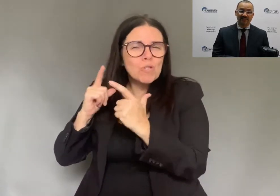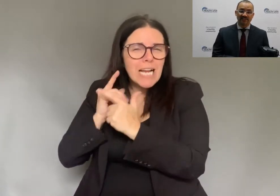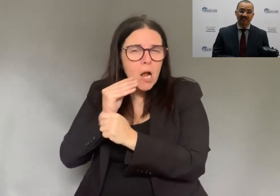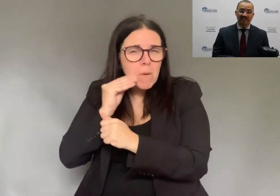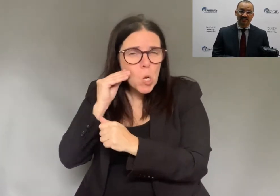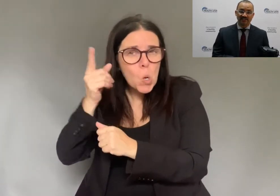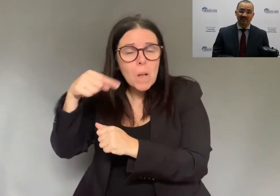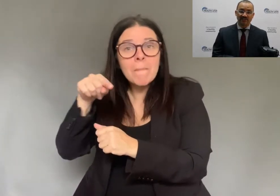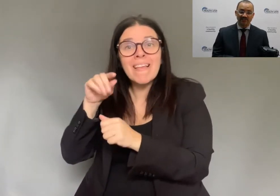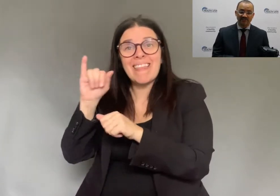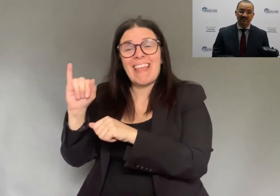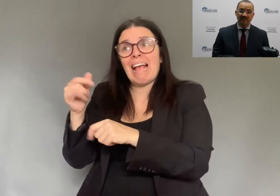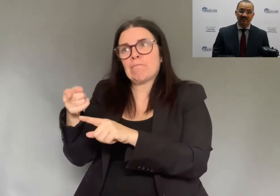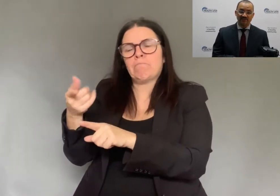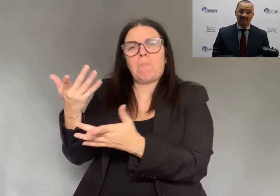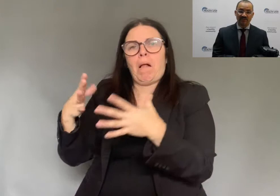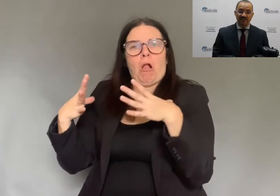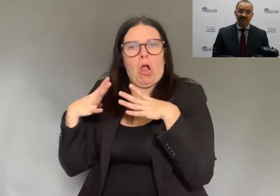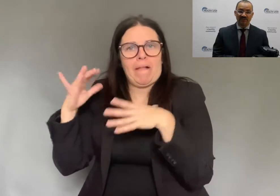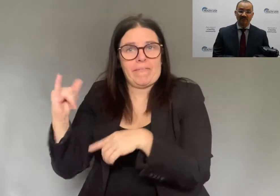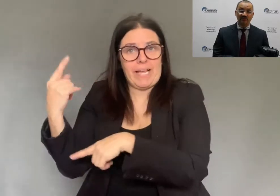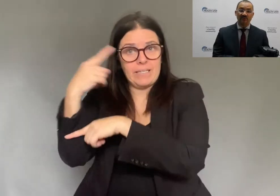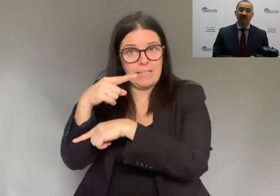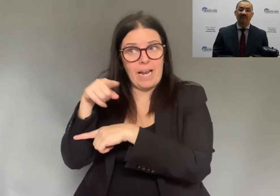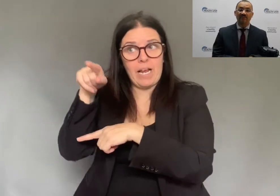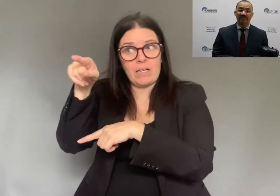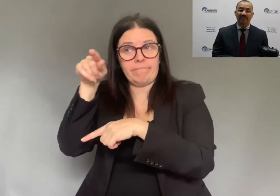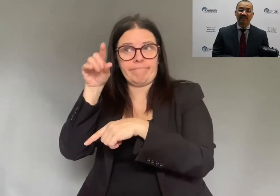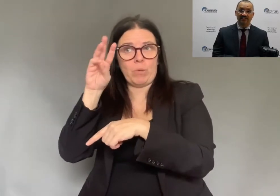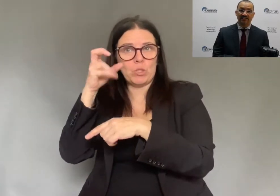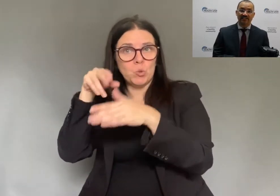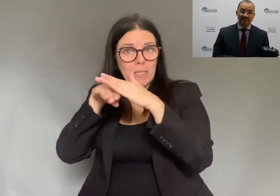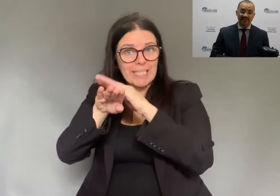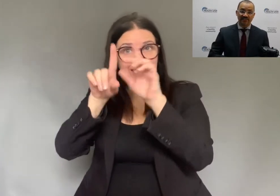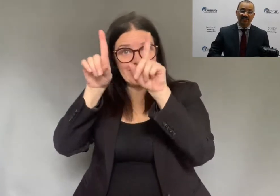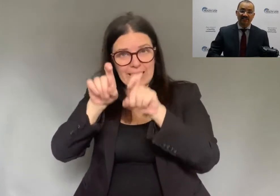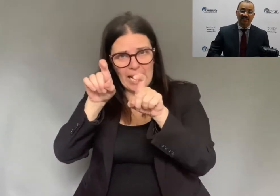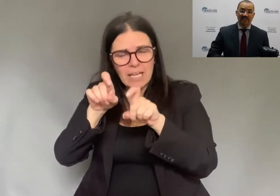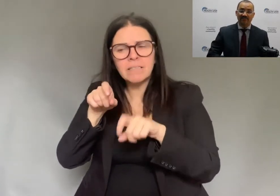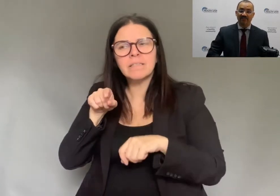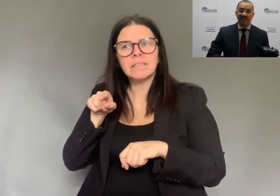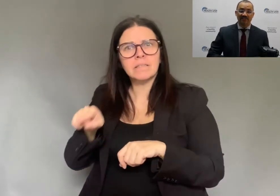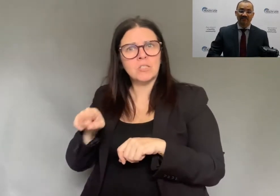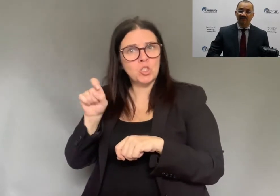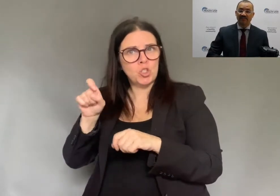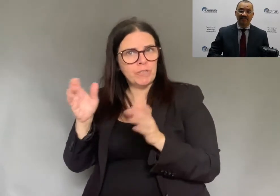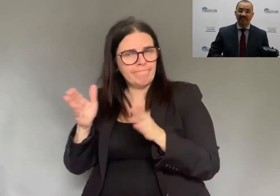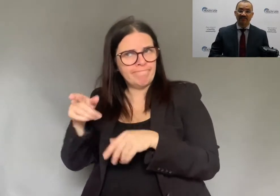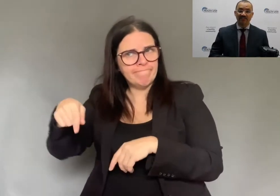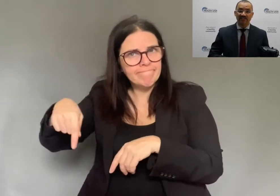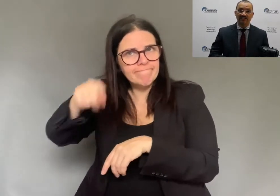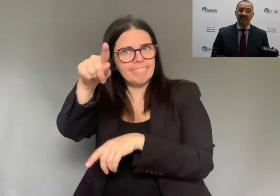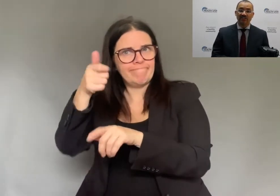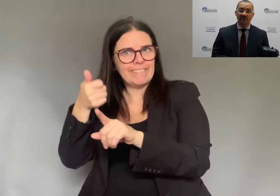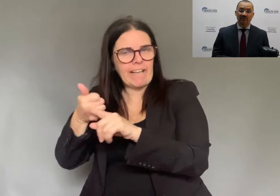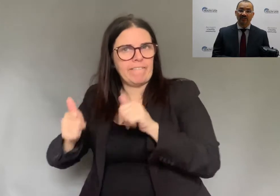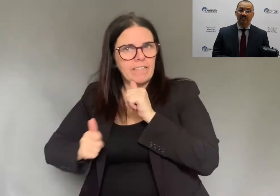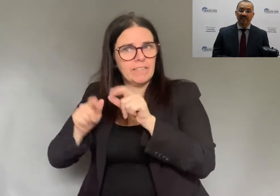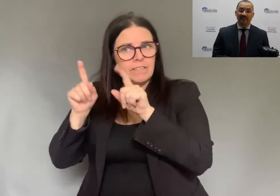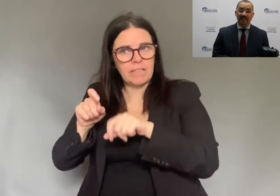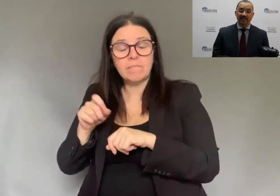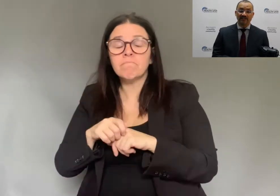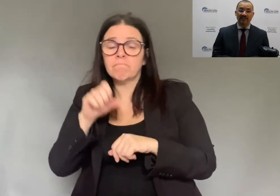that's the direction from the ministry as well, that those who have missed the testing blitz because of any reason, they